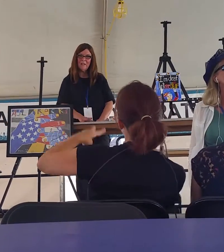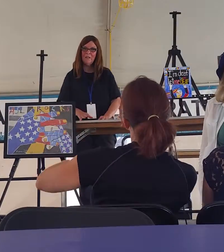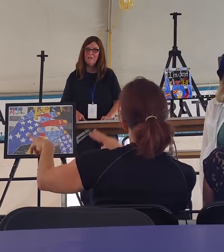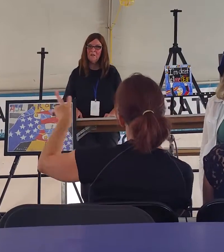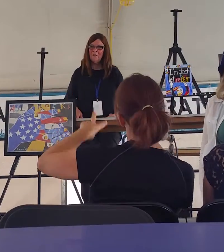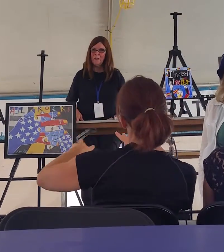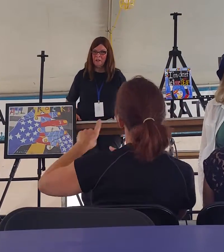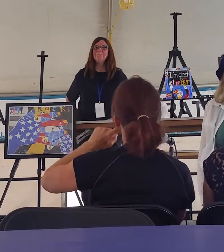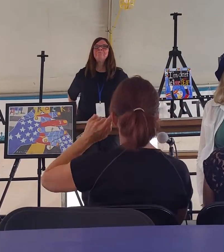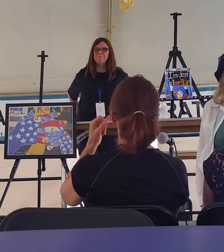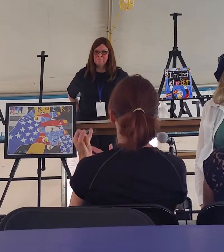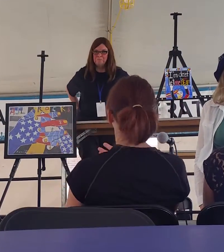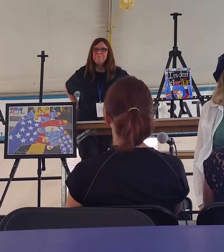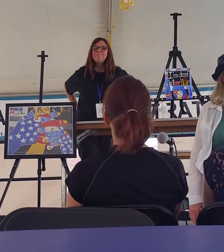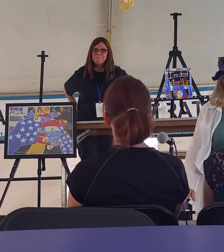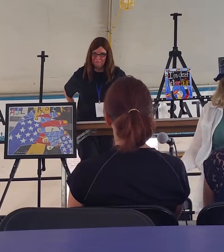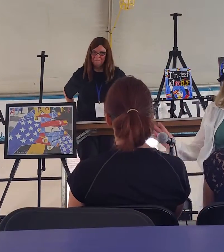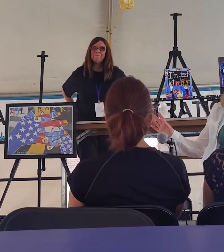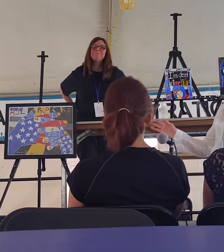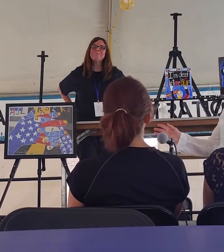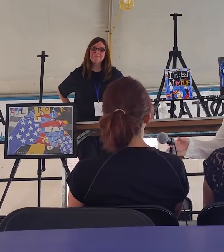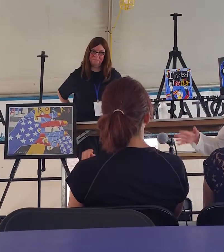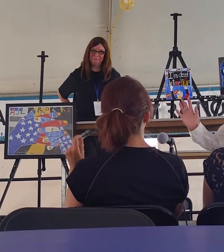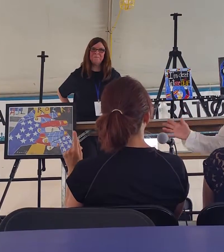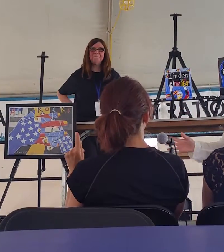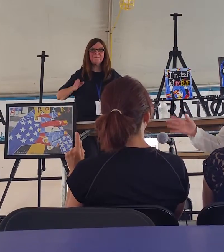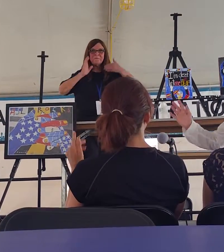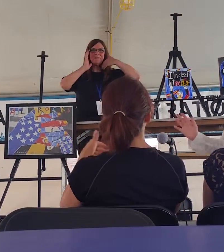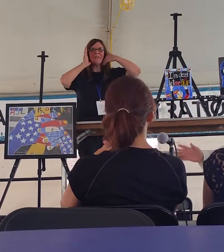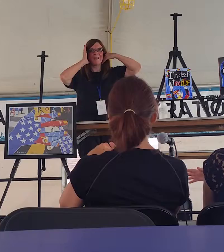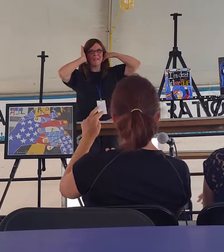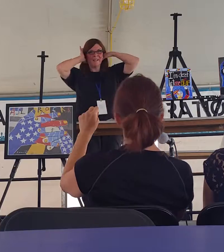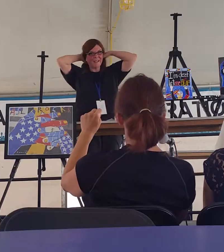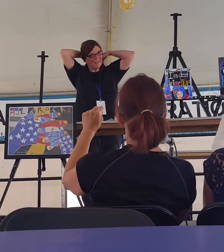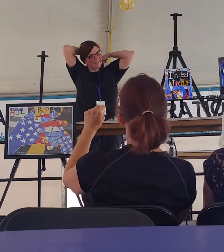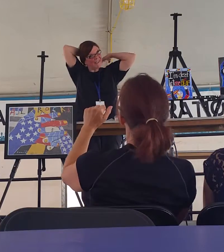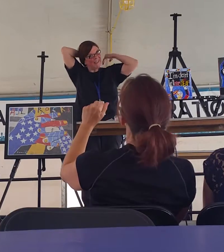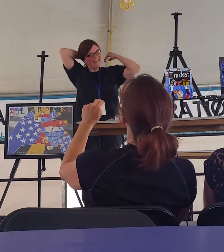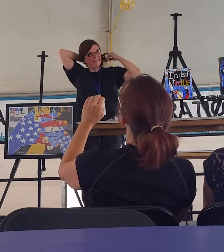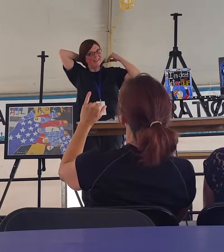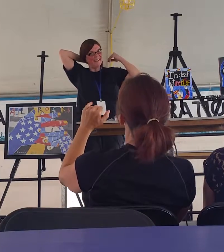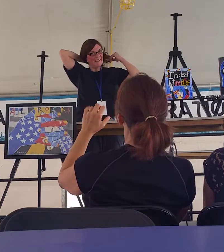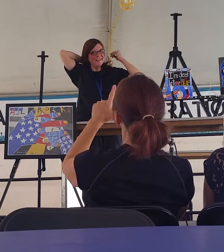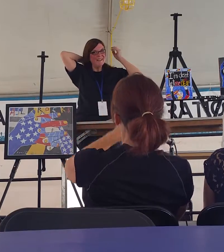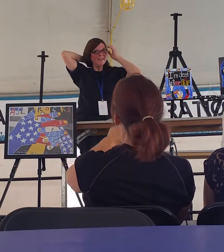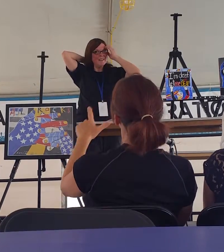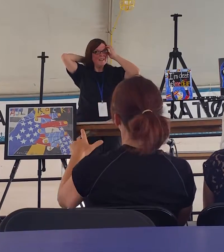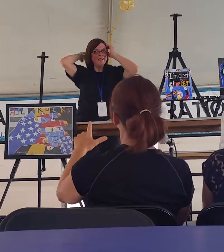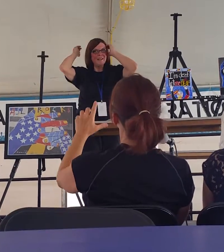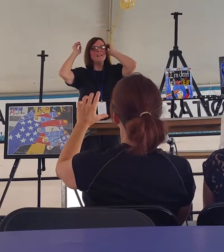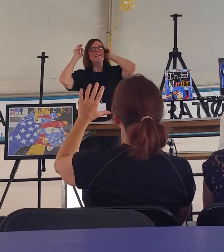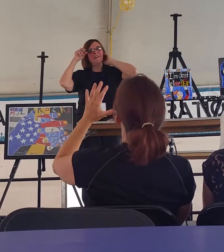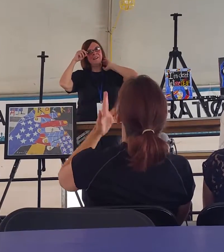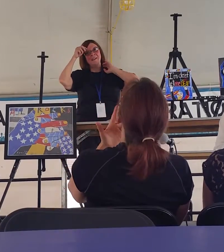what they have going on. Okay? Again, Nancy Ward from Loveland, Colorado.